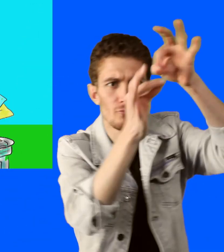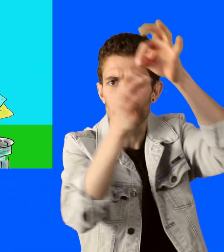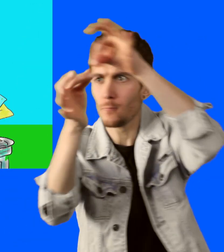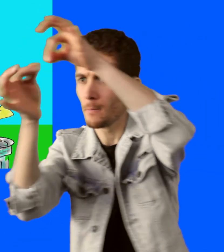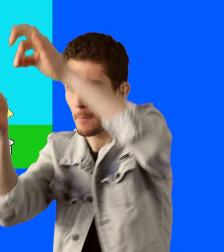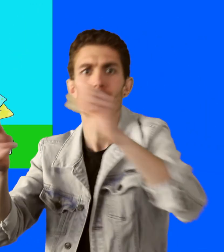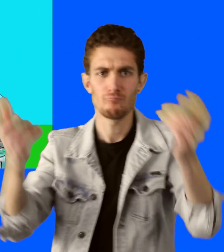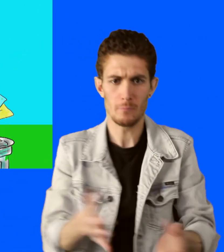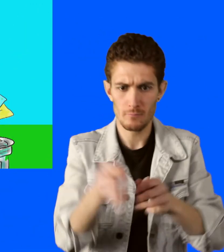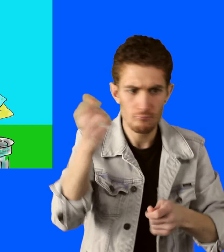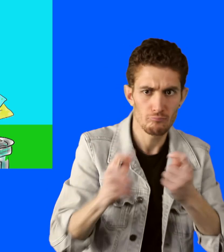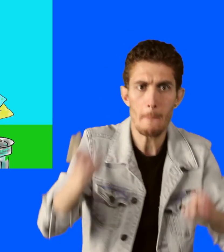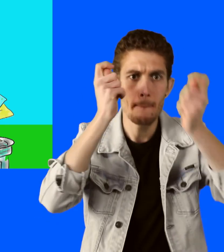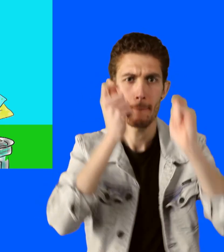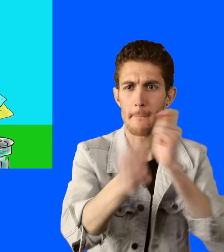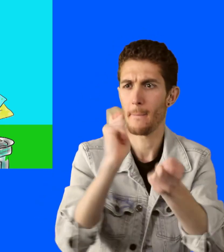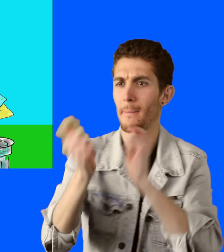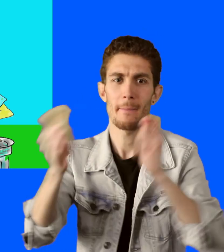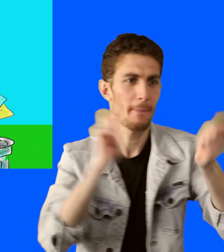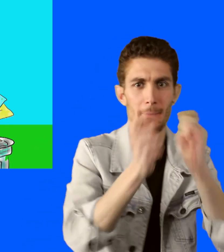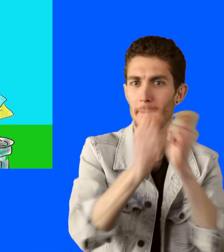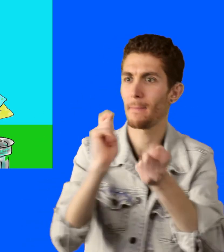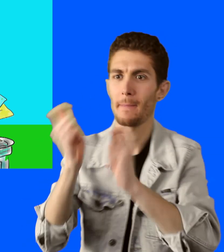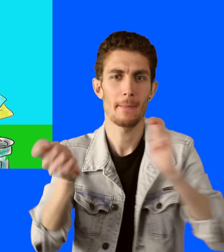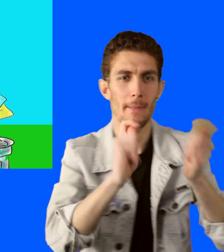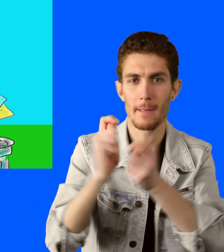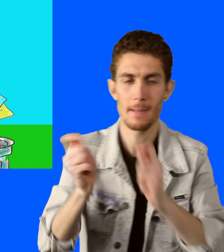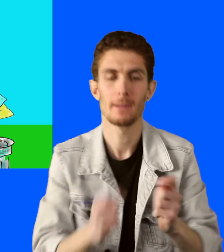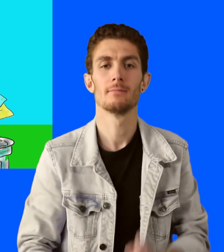when you hung them up and hit them they made different sounds